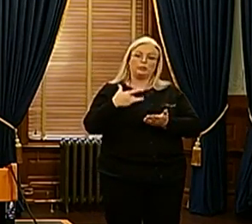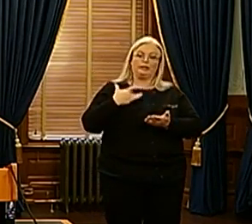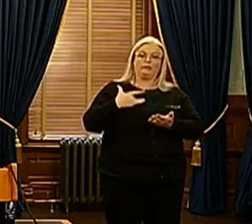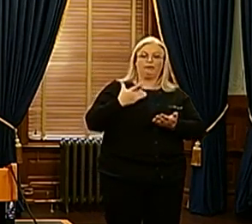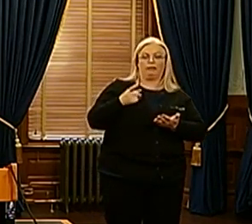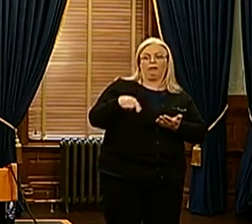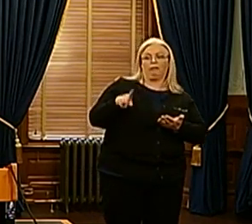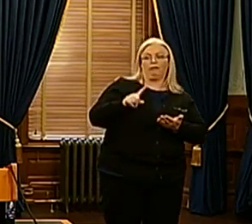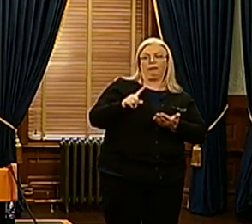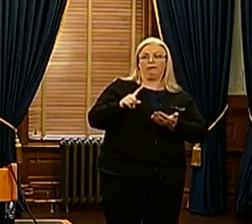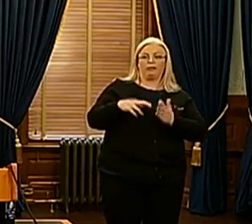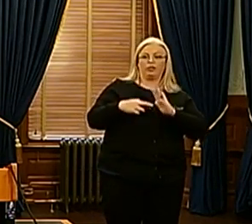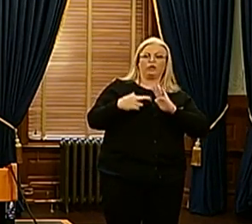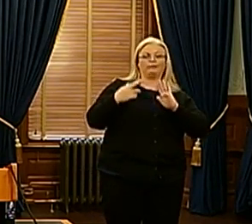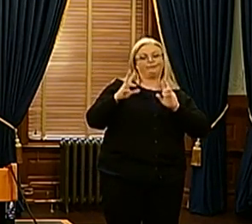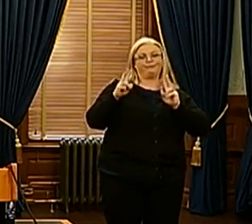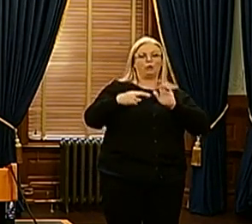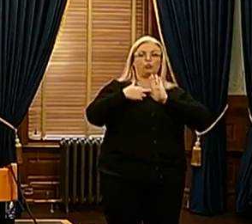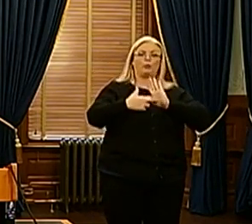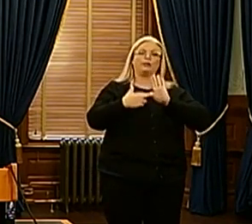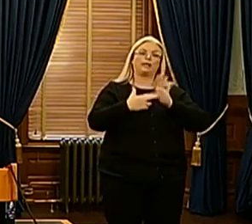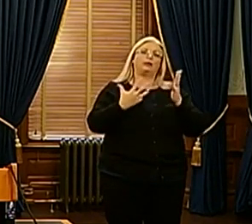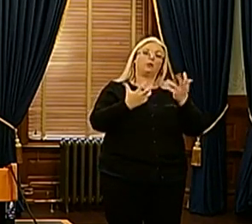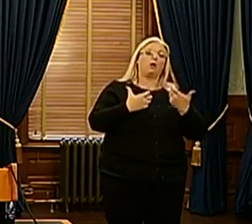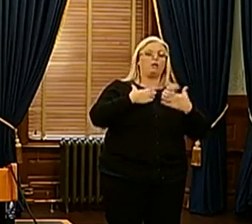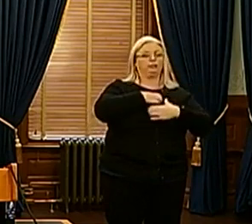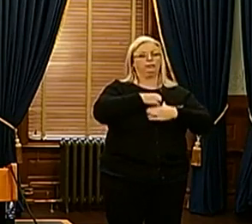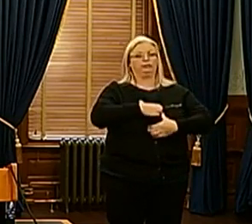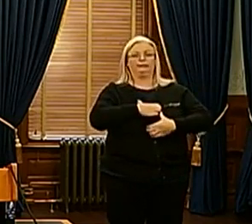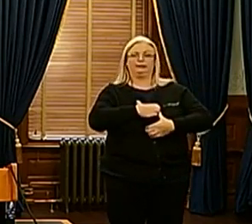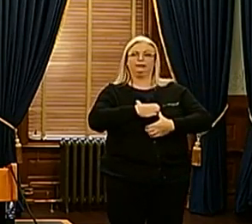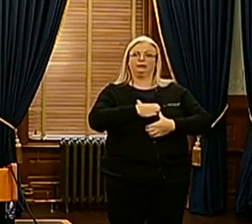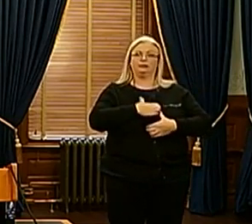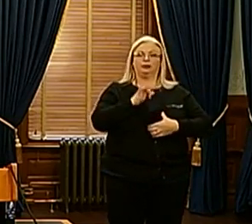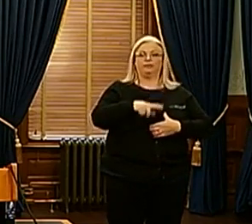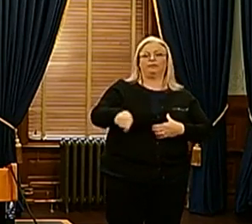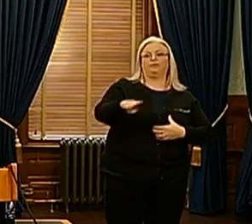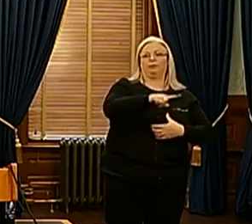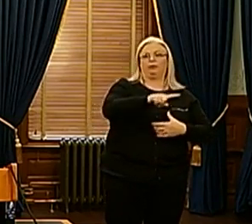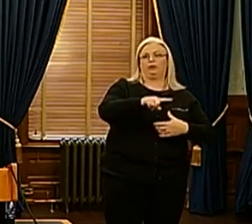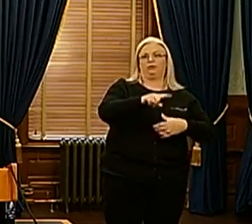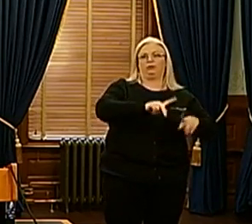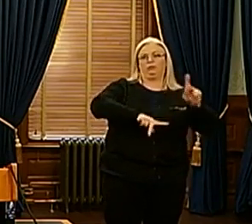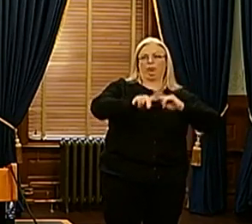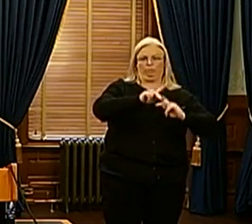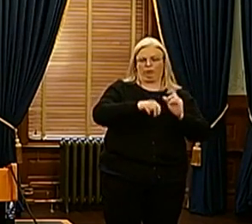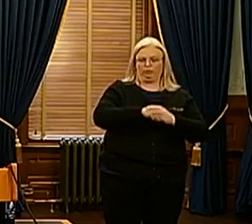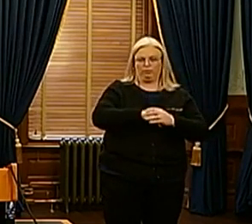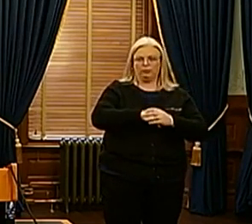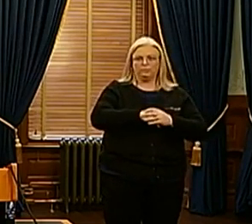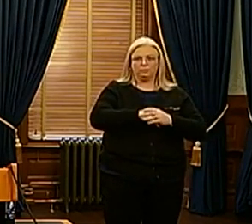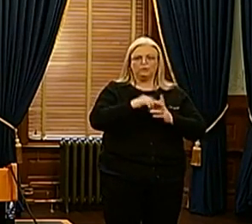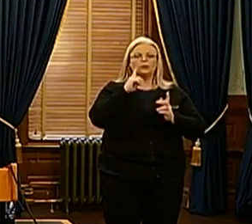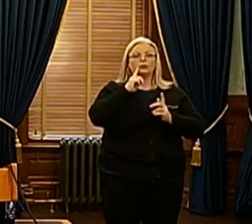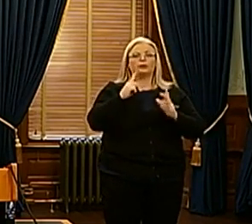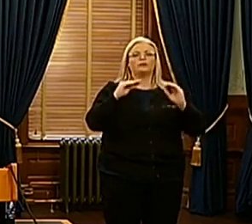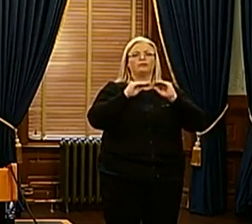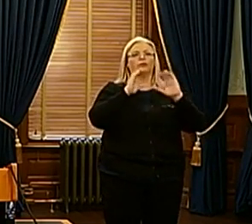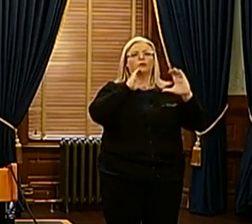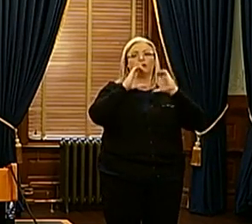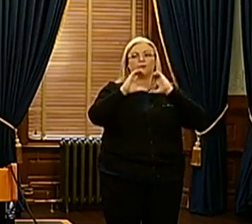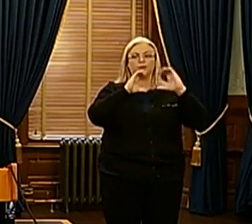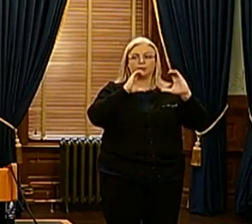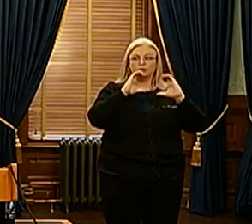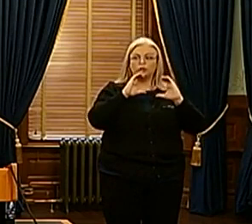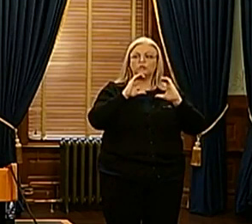they are representing the wants and desires of their particular constituents. I think we can have conversations